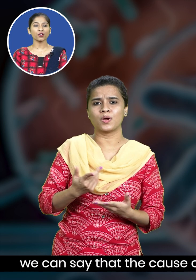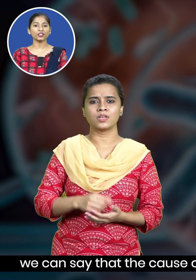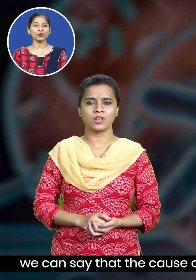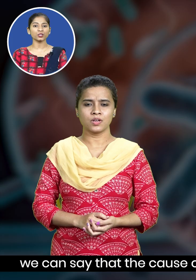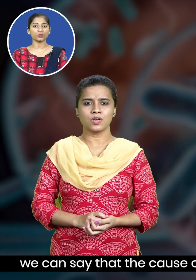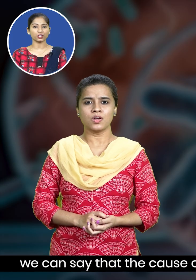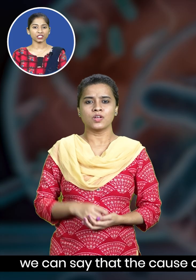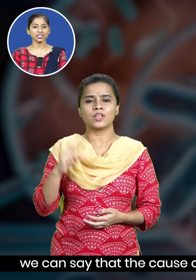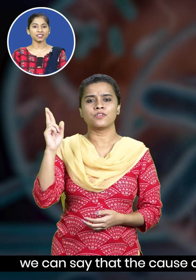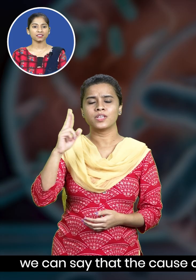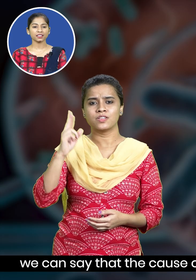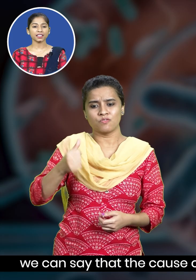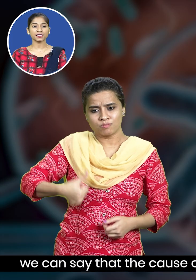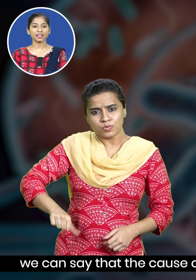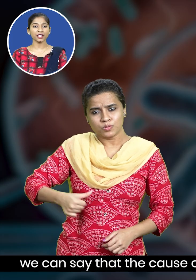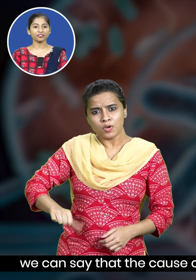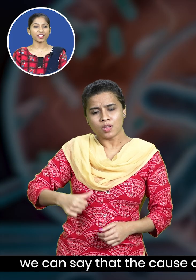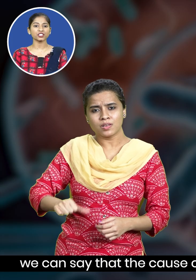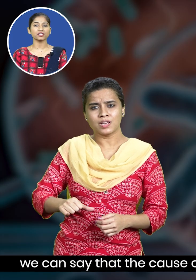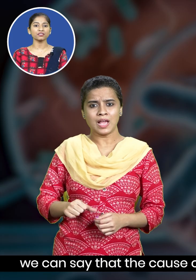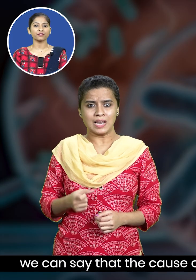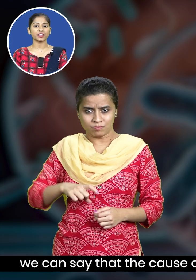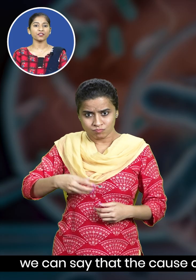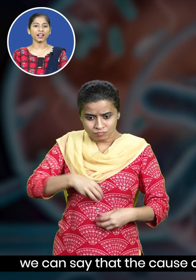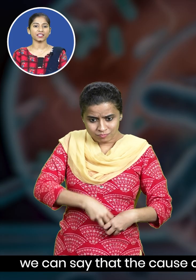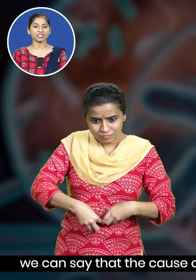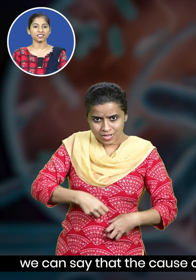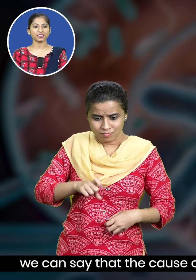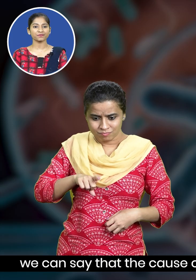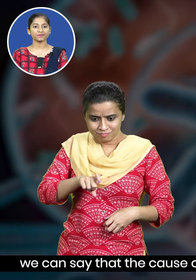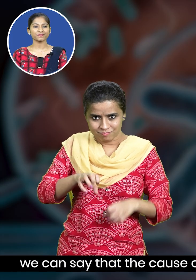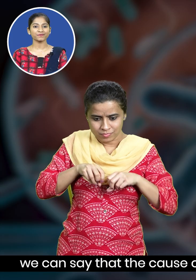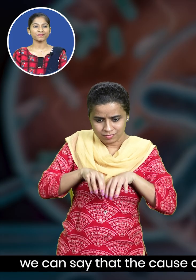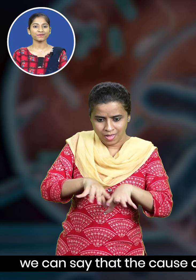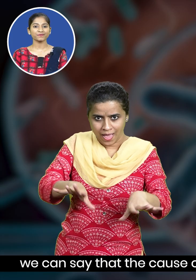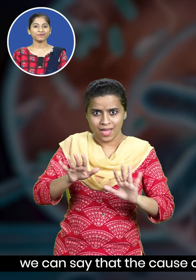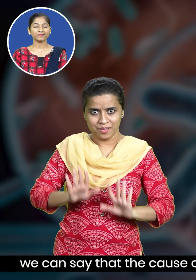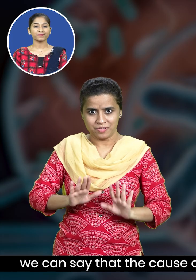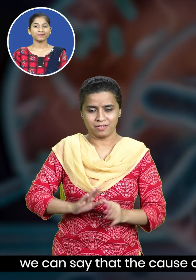cause of the loose motions is an infection with a virus.